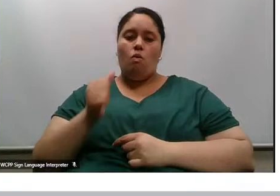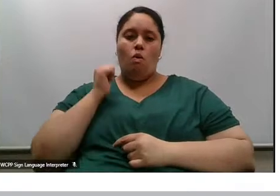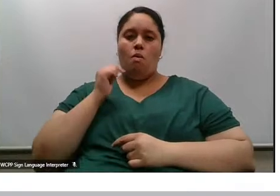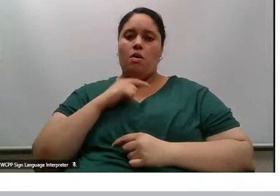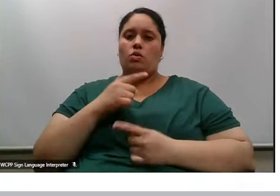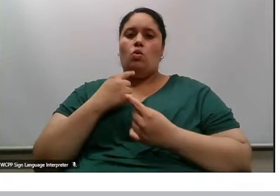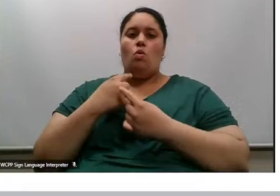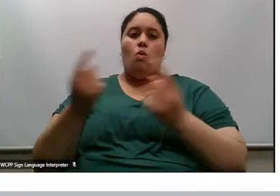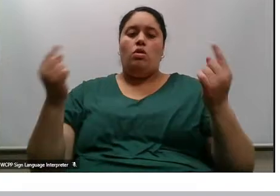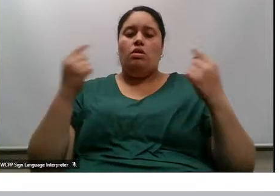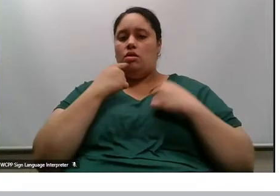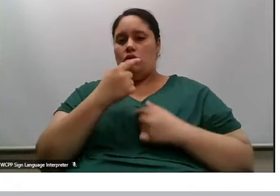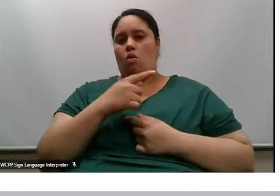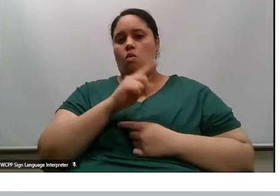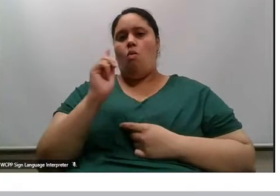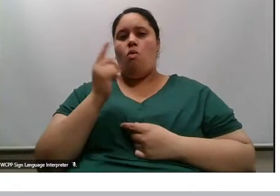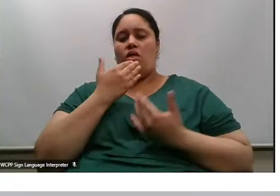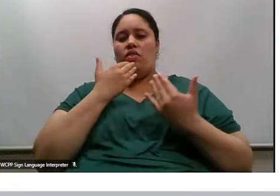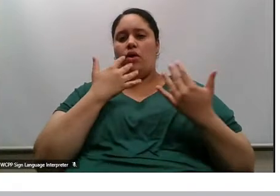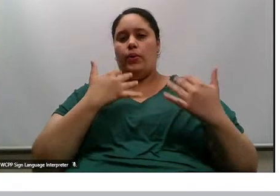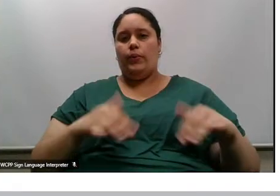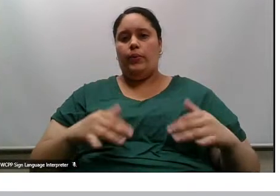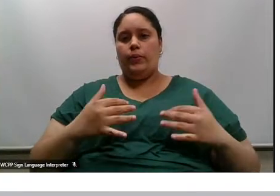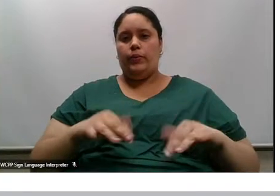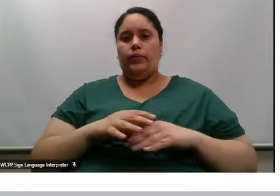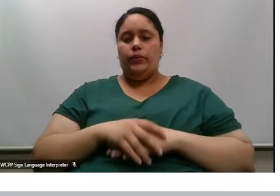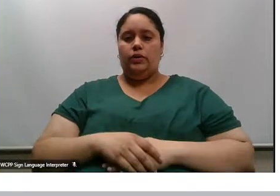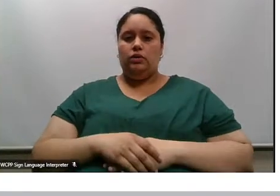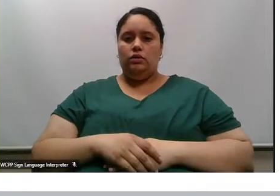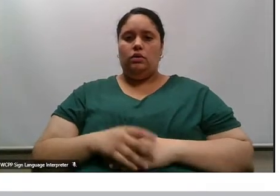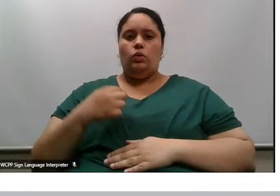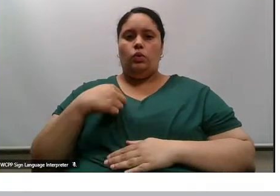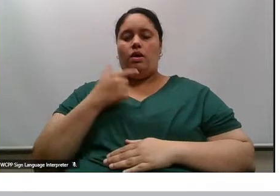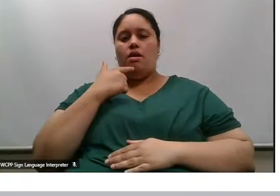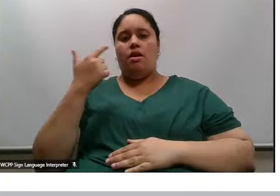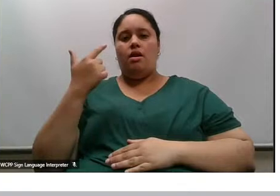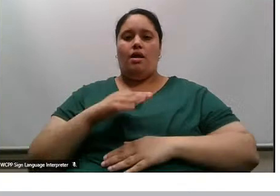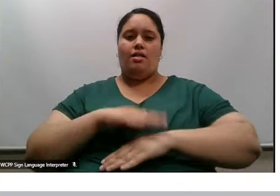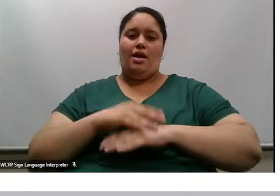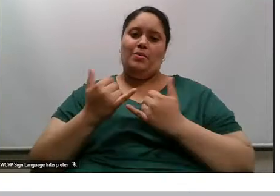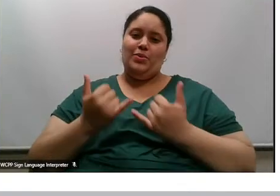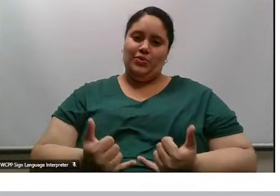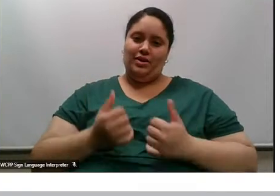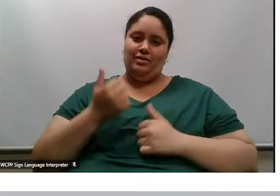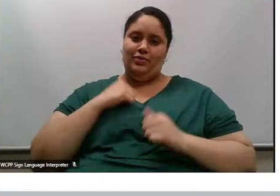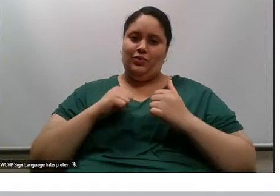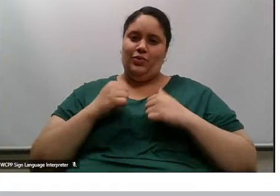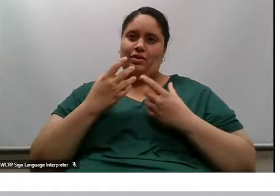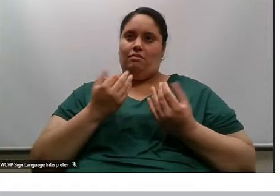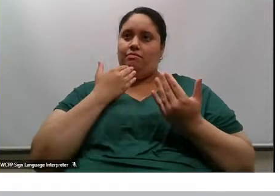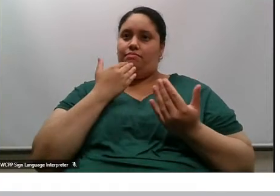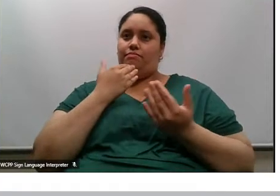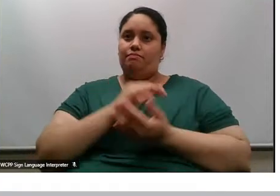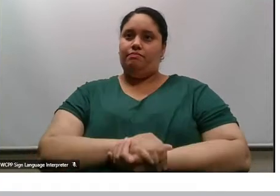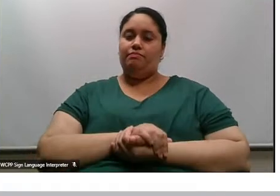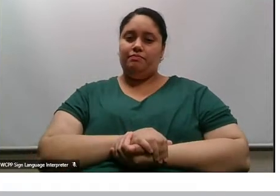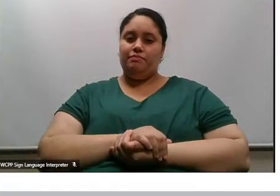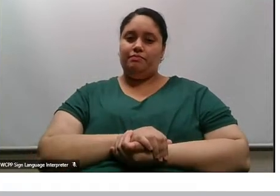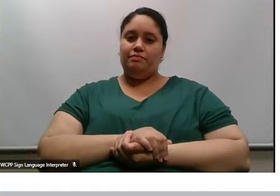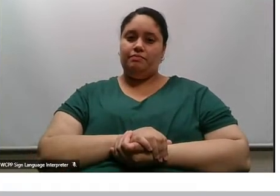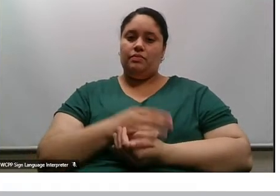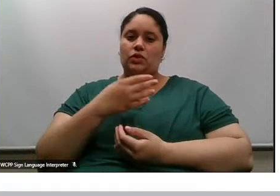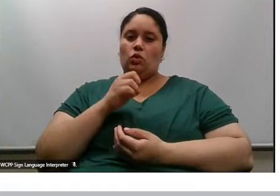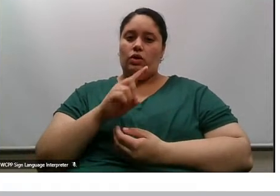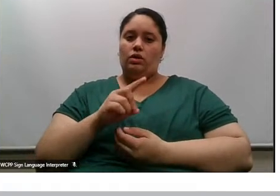elk sê baie dankie dat ons kan lekker tyd vandag gehad het. So dankie. The HOD